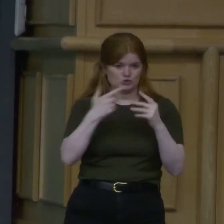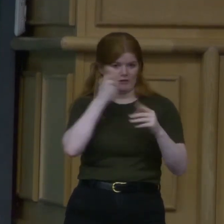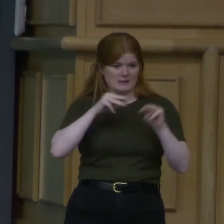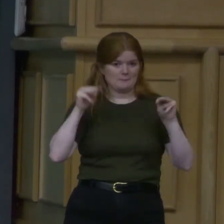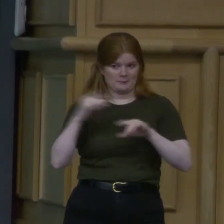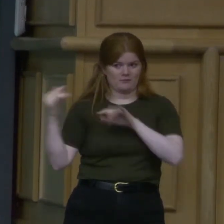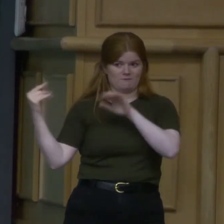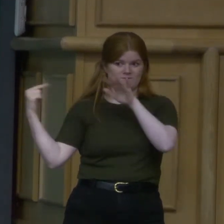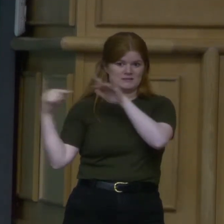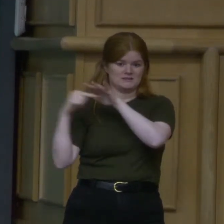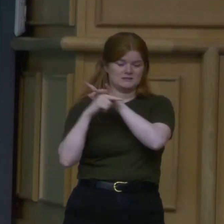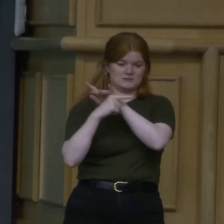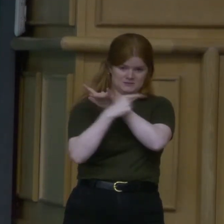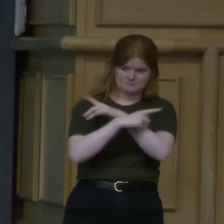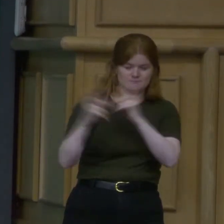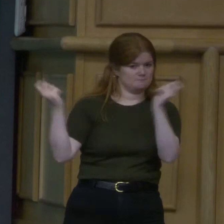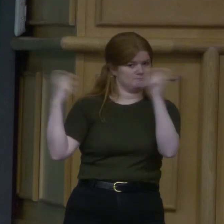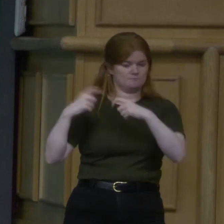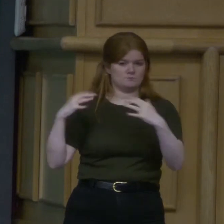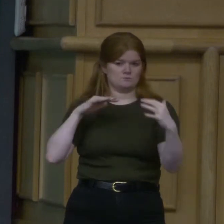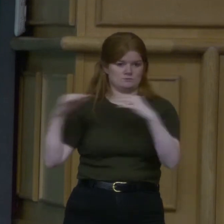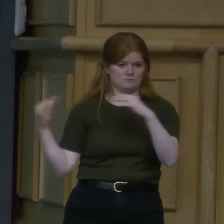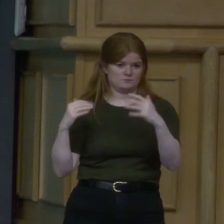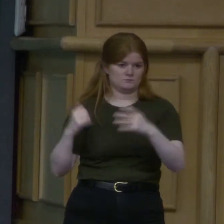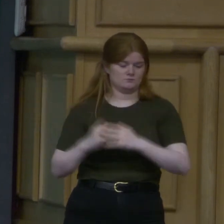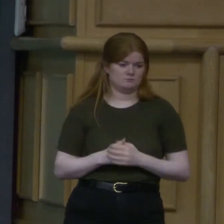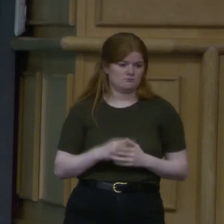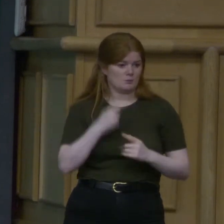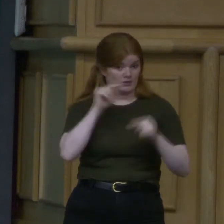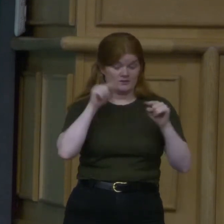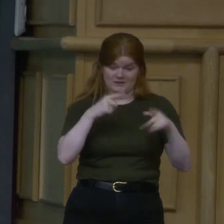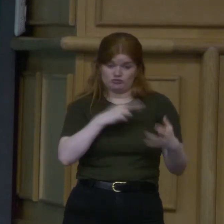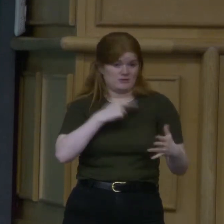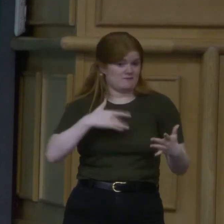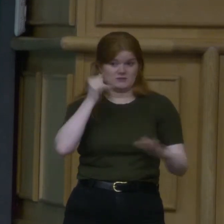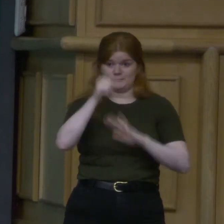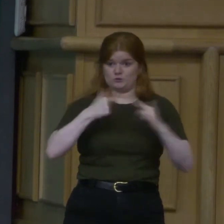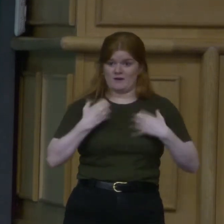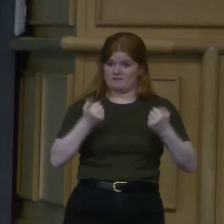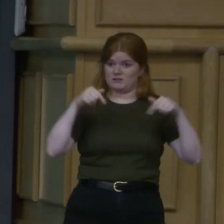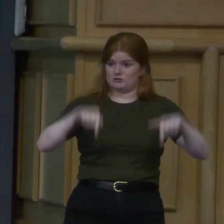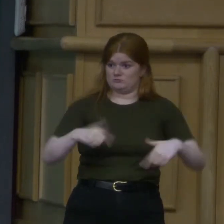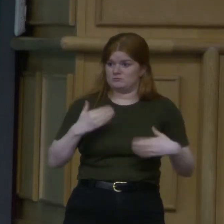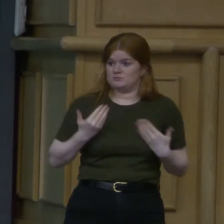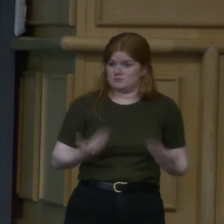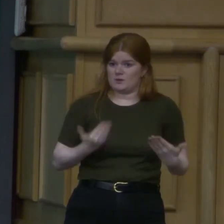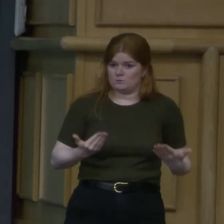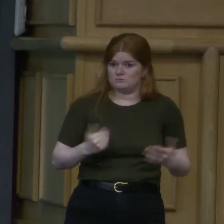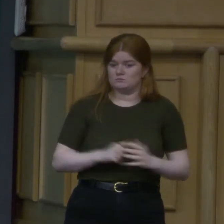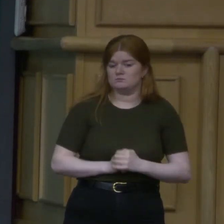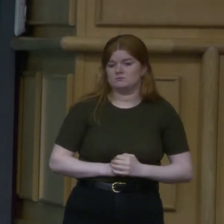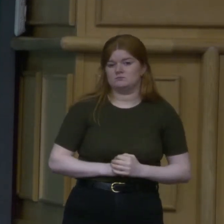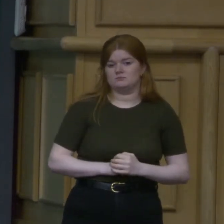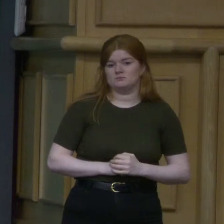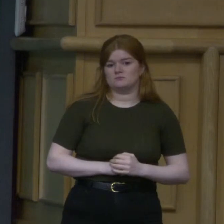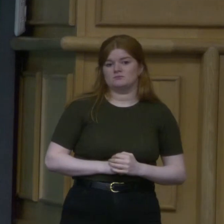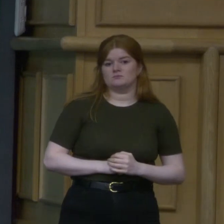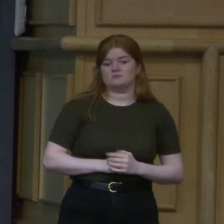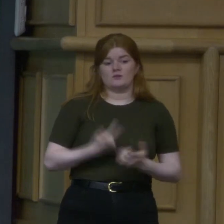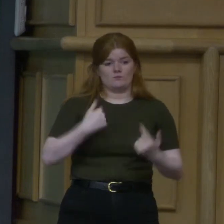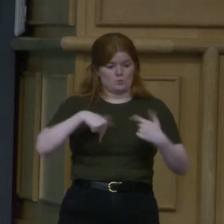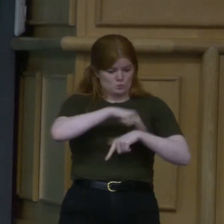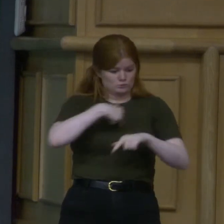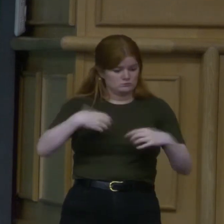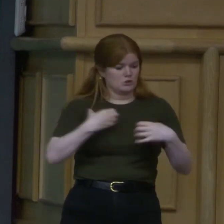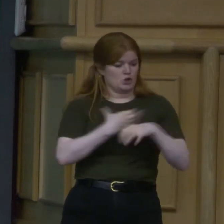Ukrainians fleeing this appalling conflict. But that is the reality that we face and experience. And as a